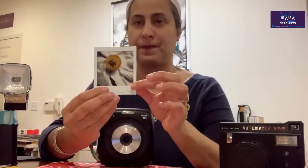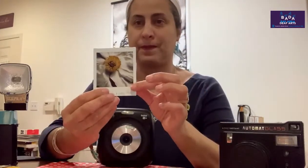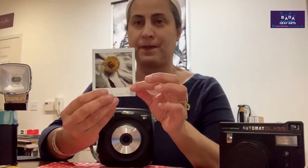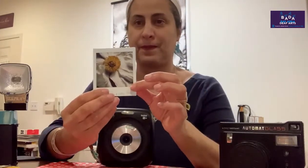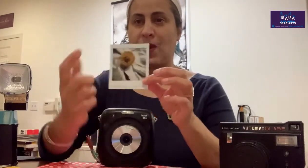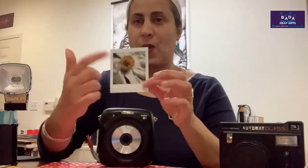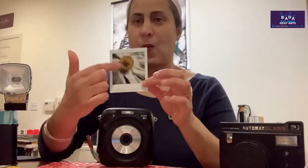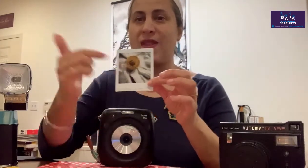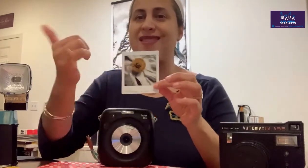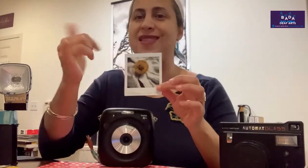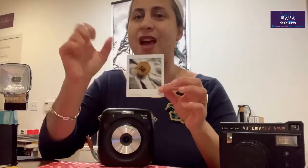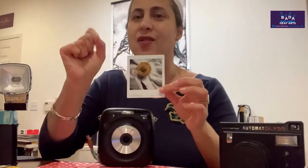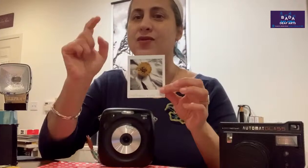This is another flower.